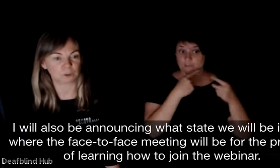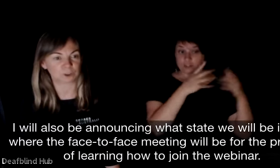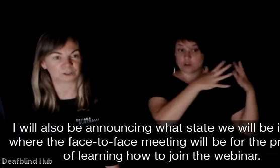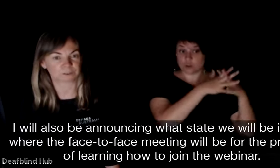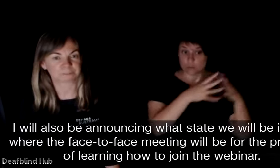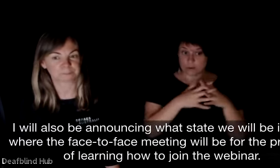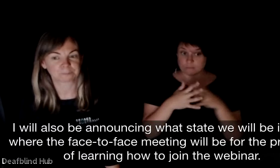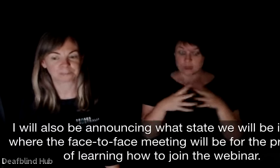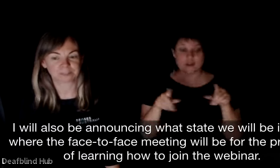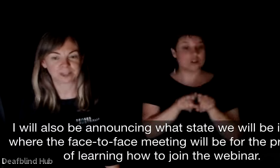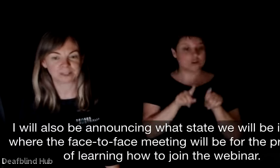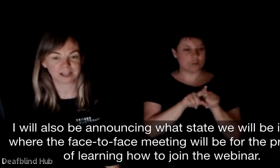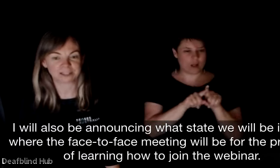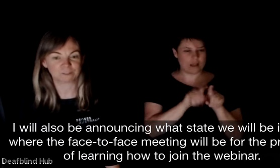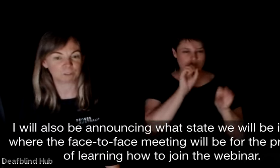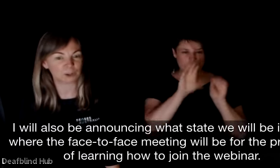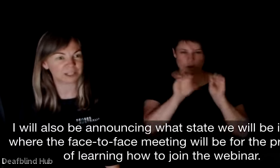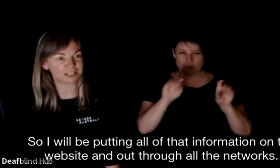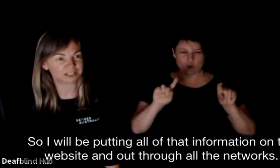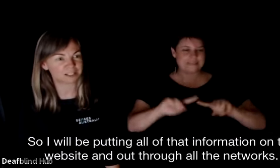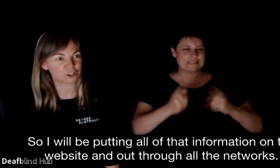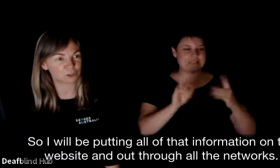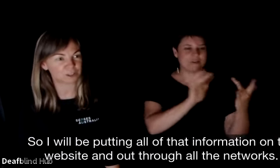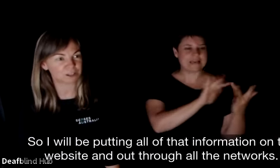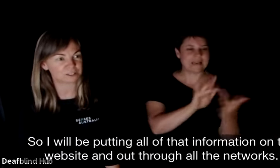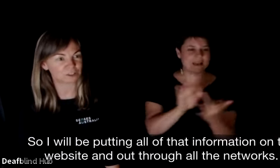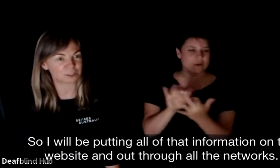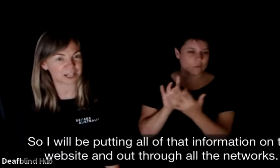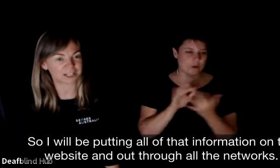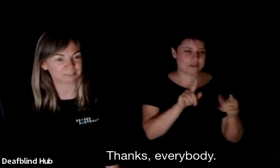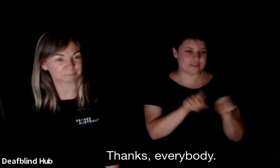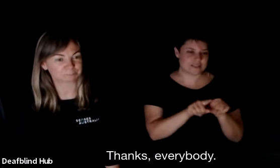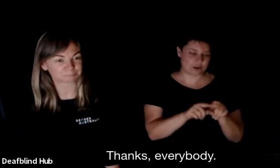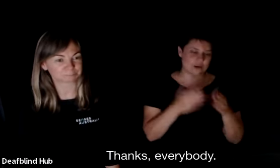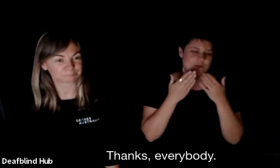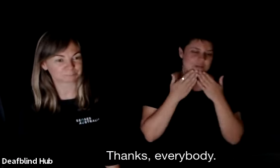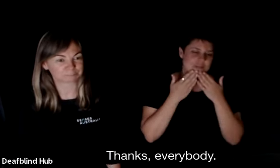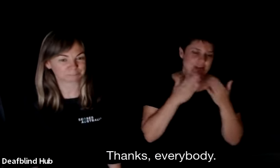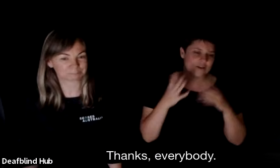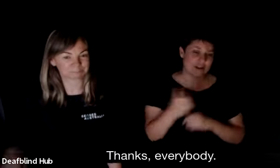the networks. Thanks everybody, and enjoy the rest of your day.